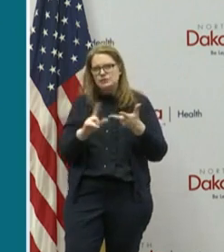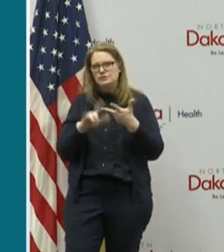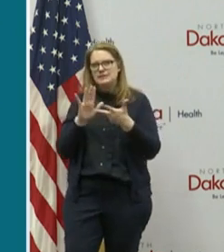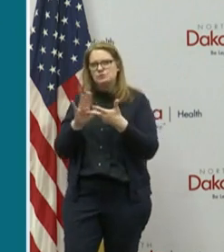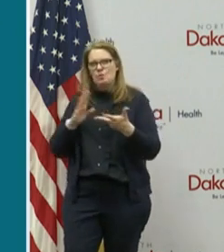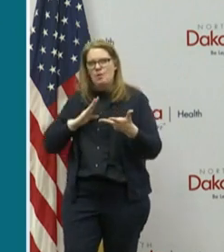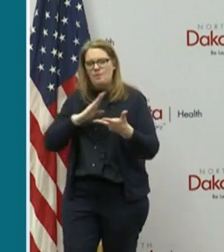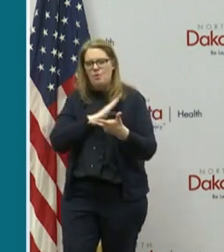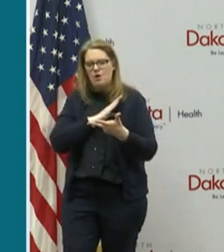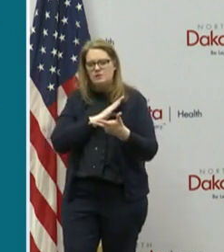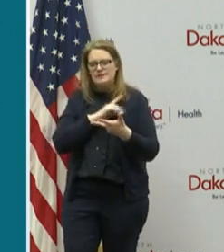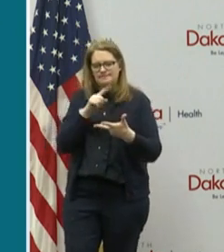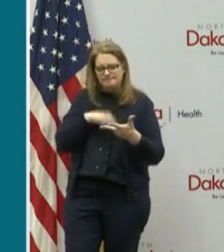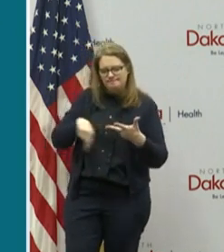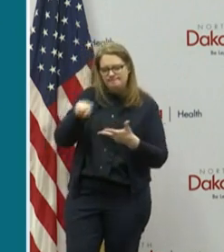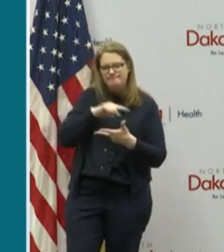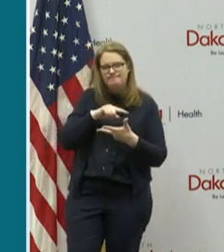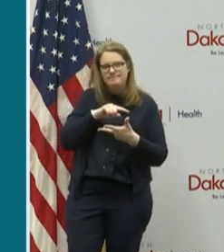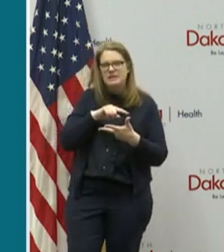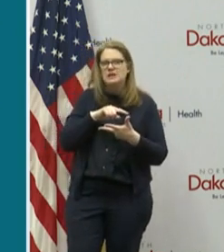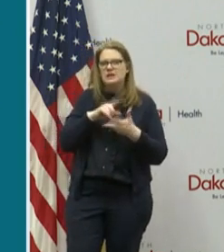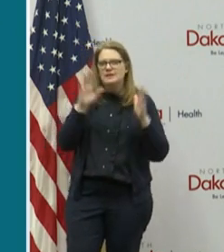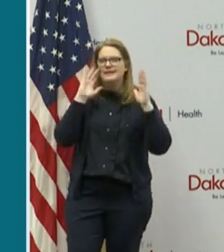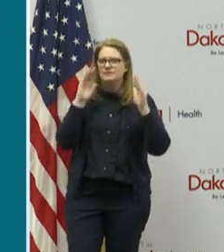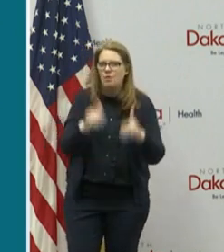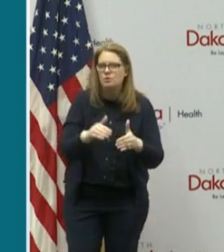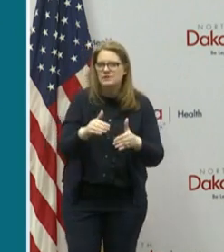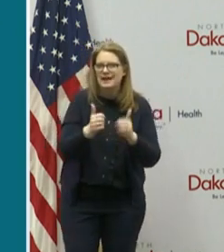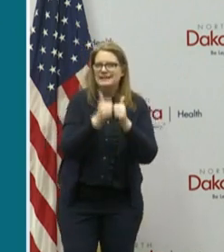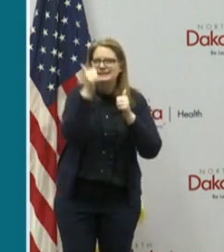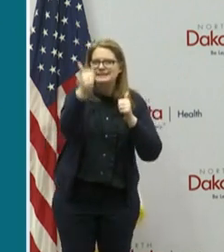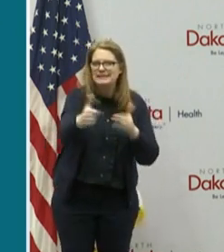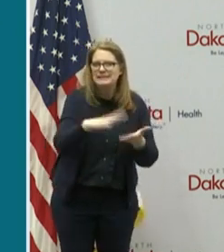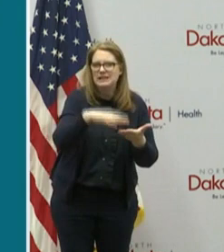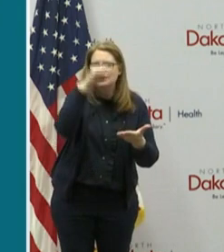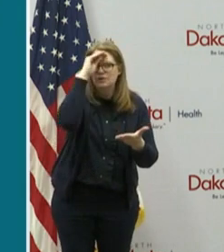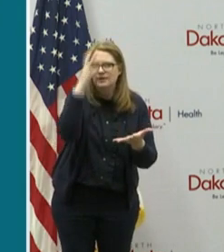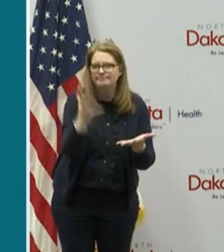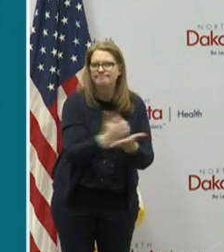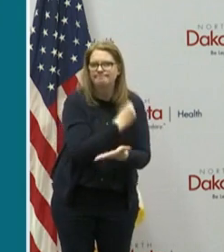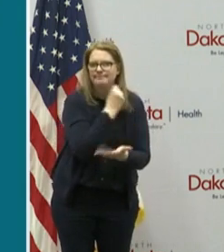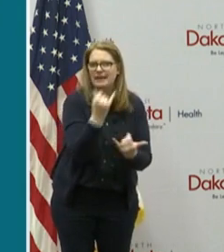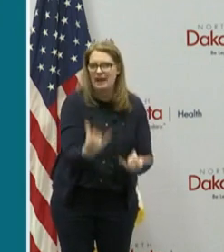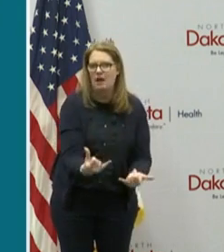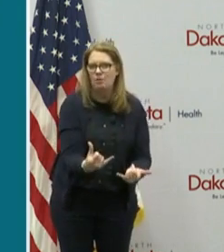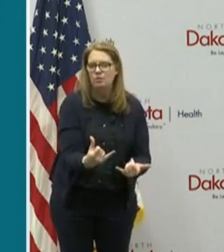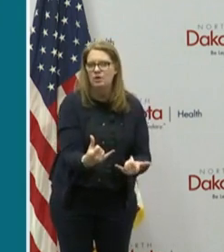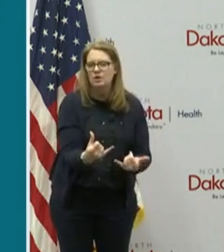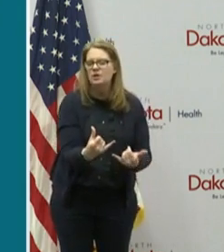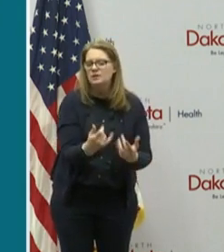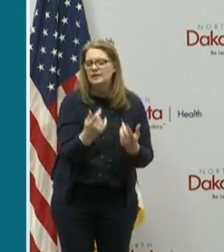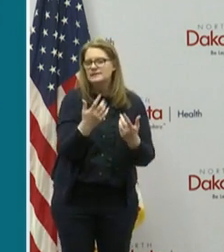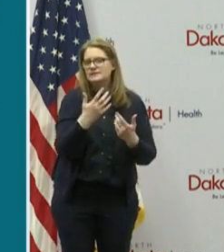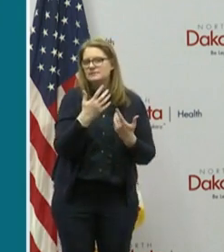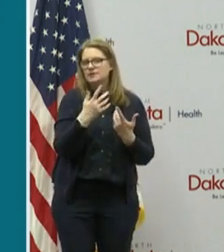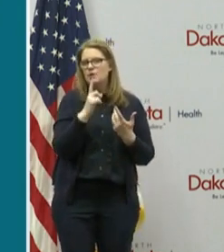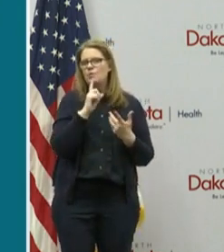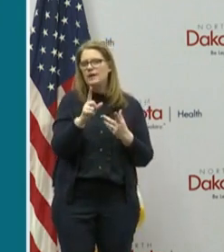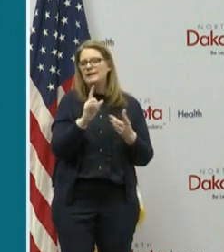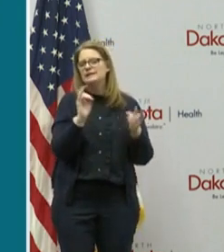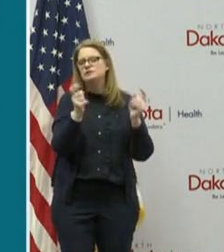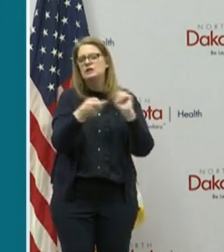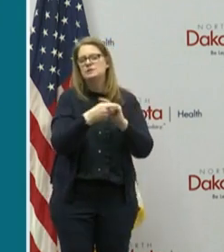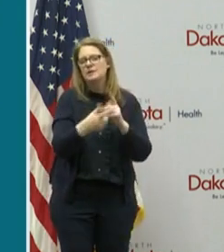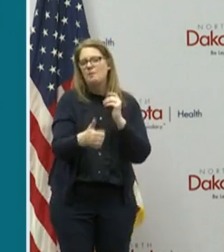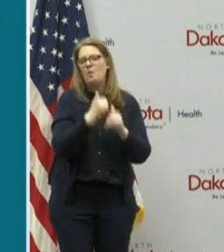say, how can we focus on making the distance learning experience as productive and as productive and as positive as we